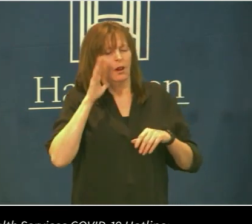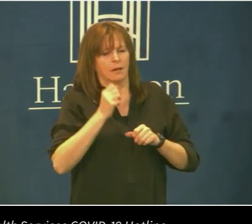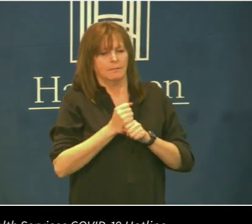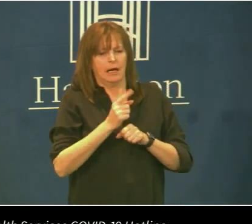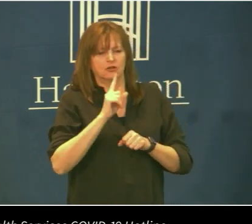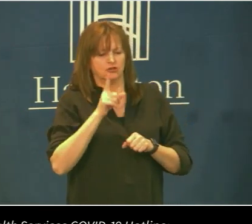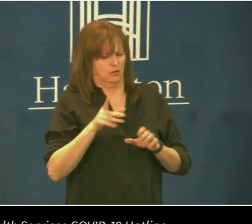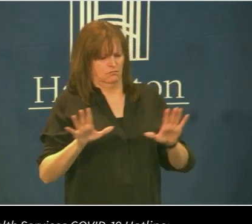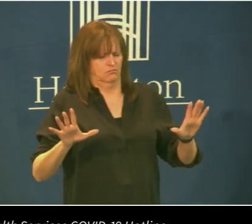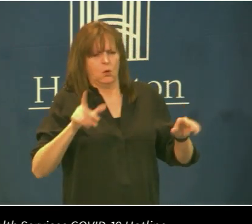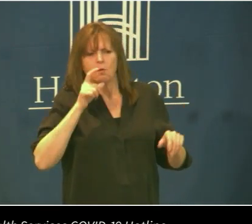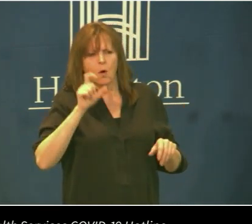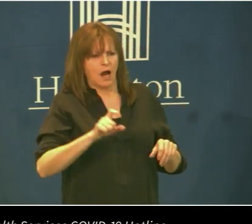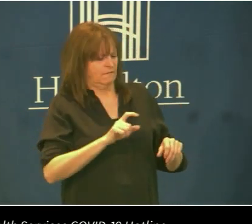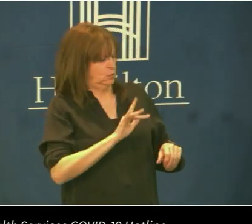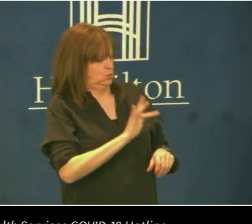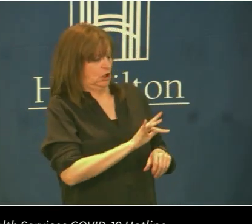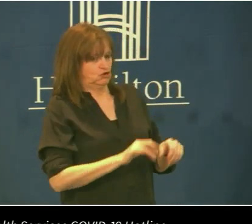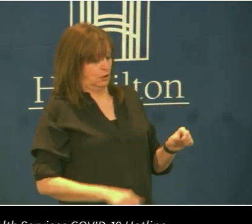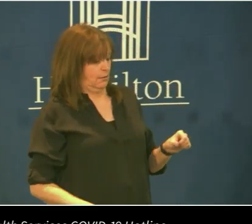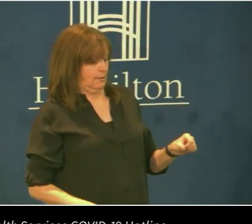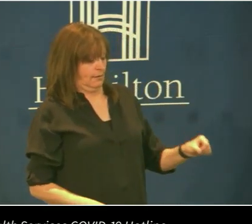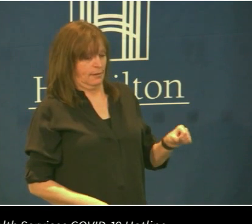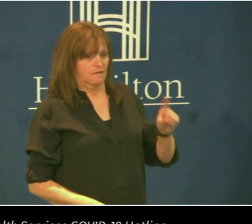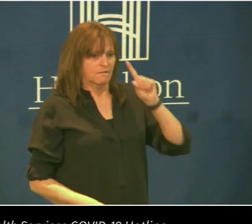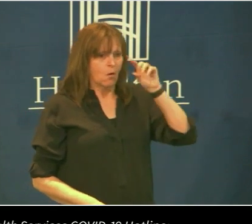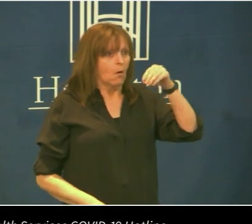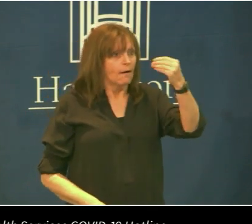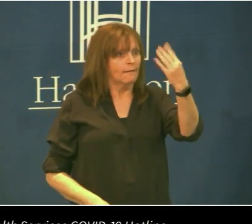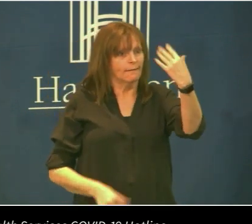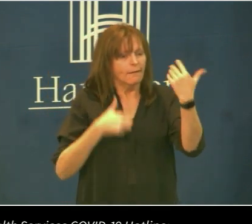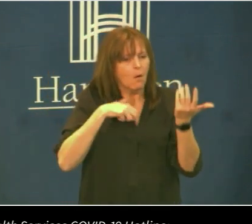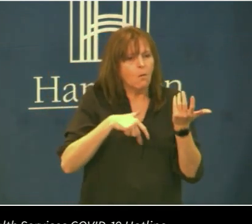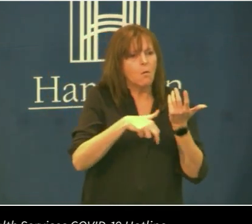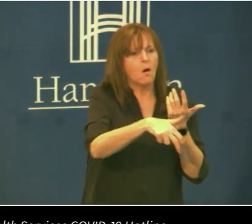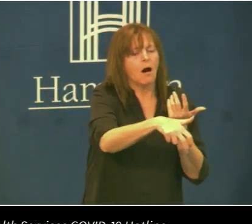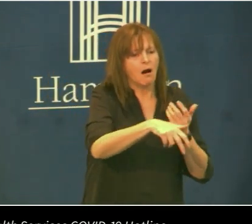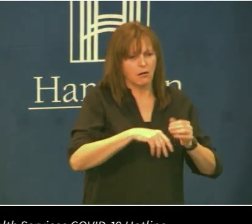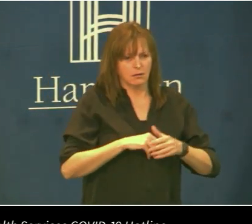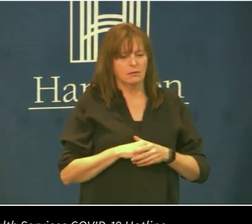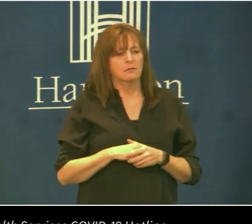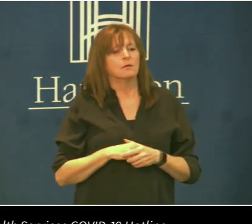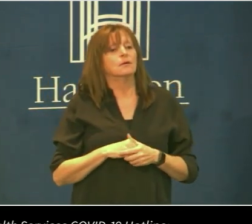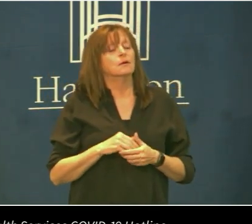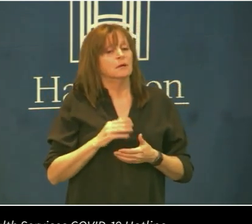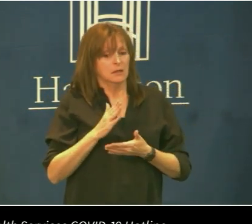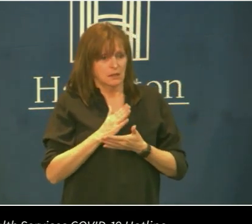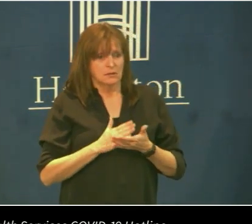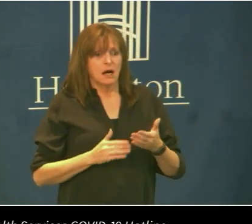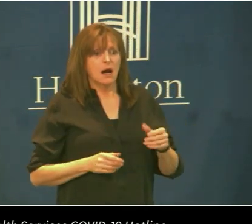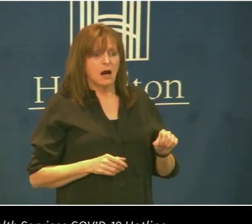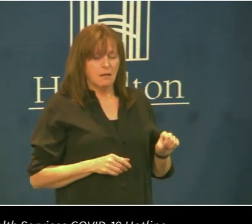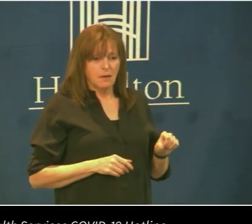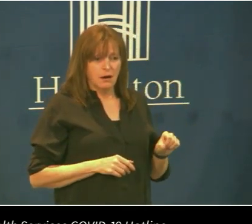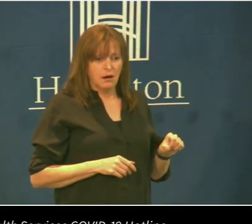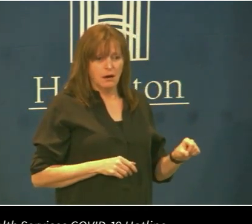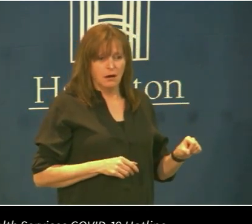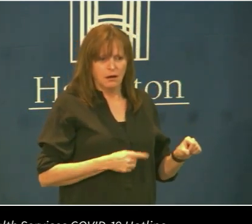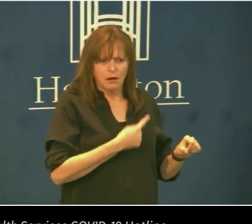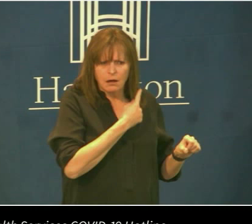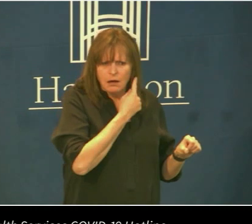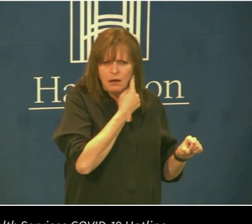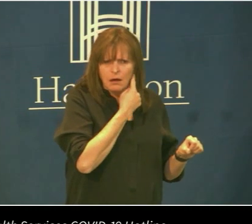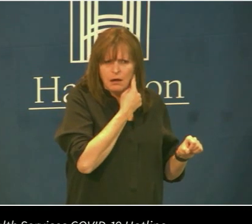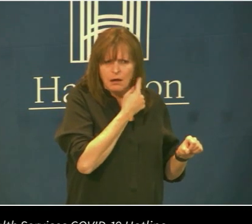accessible audible crossing, my apologies, will still need to be activated manually by those users who require it. So if